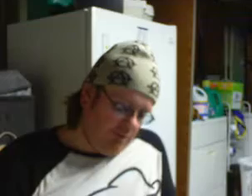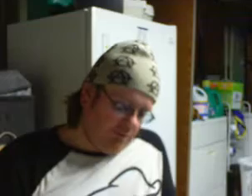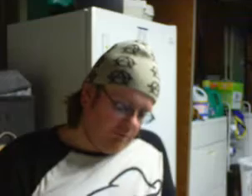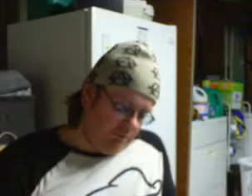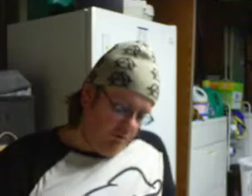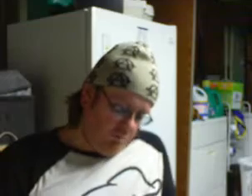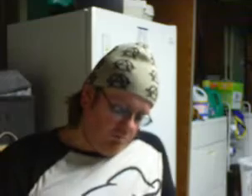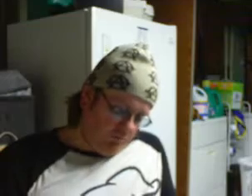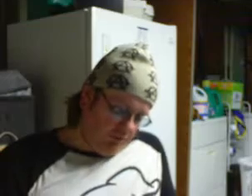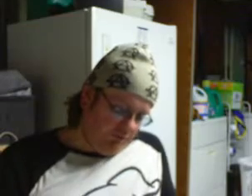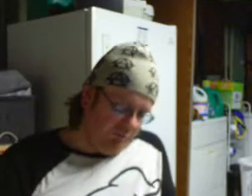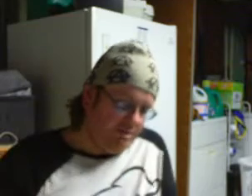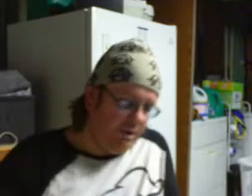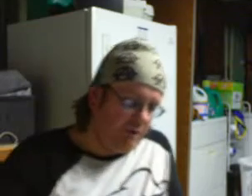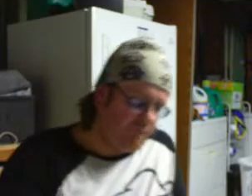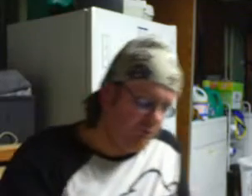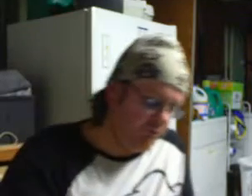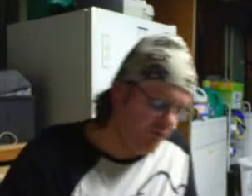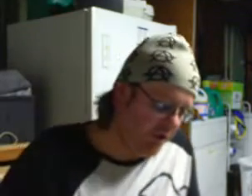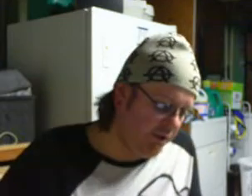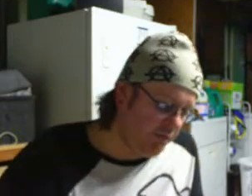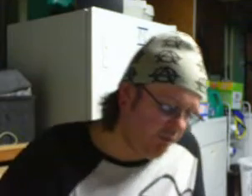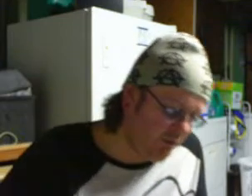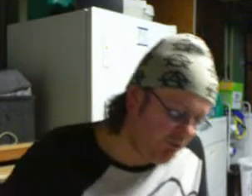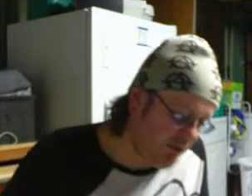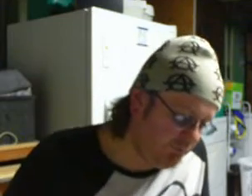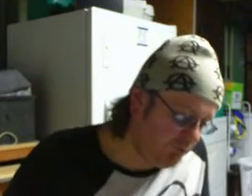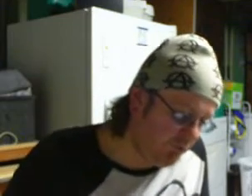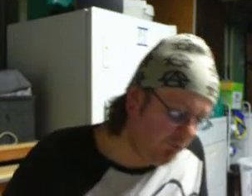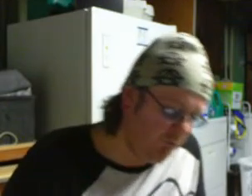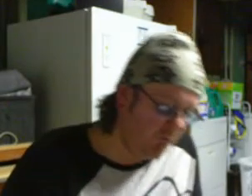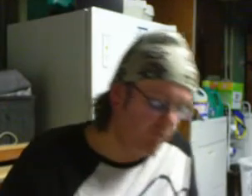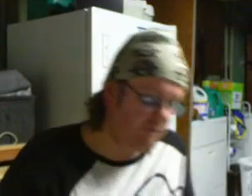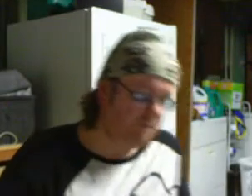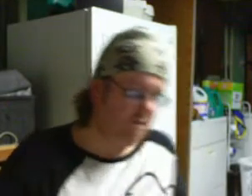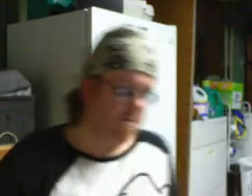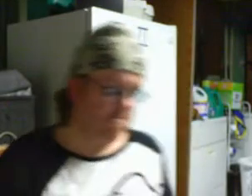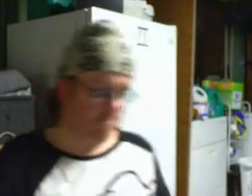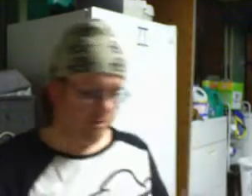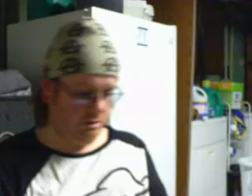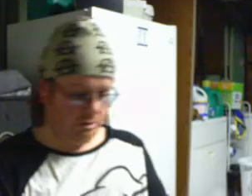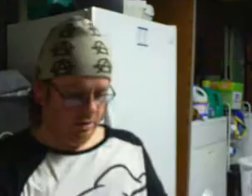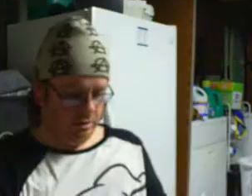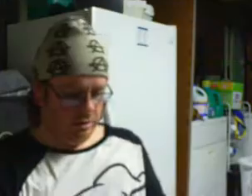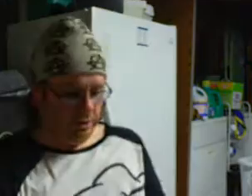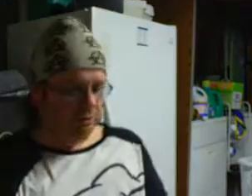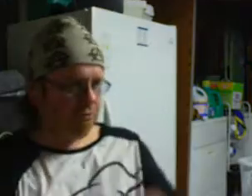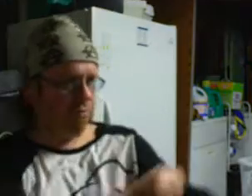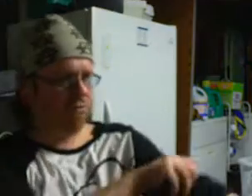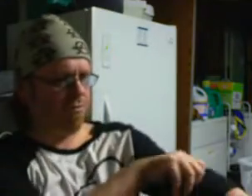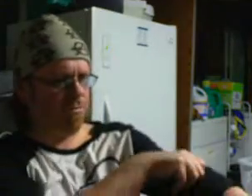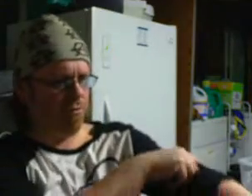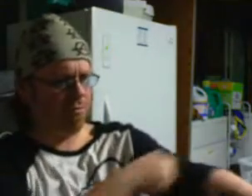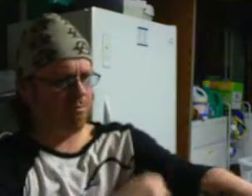So, we're going to skip ahead to 1 Kings chapter 2, verse 15. And this was